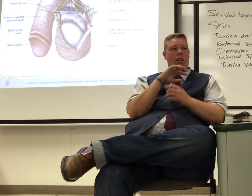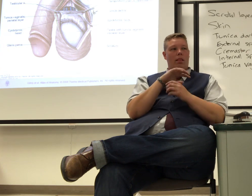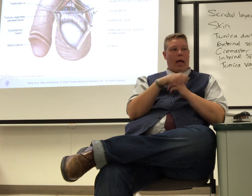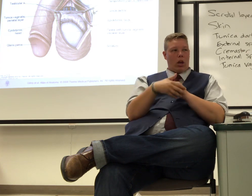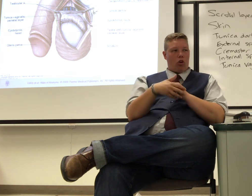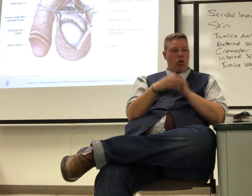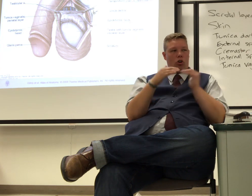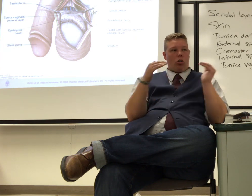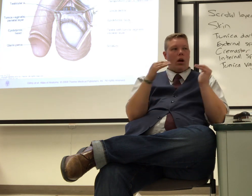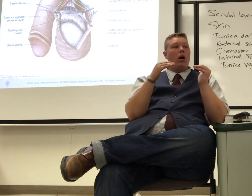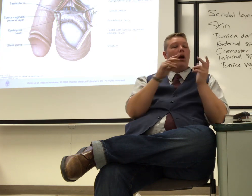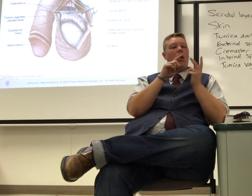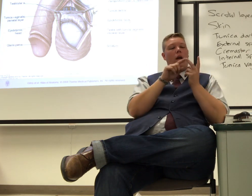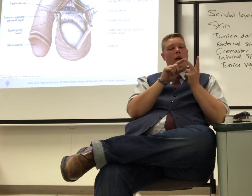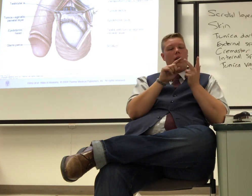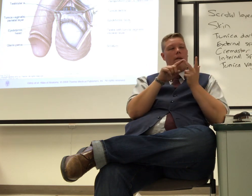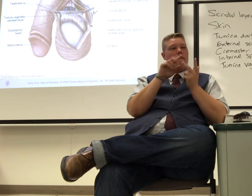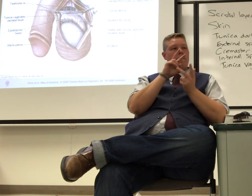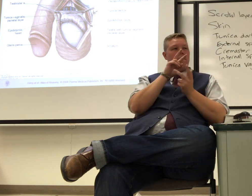as the visceral layer.